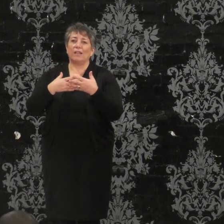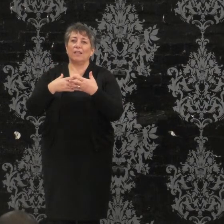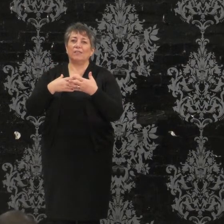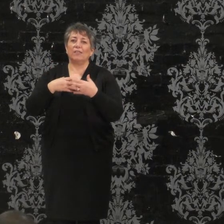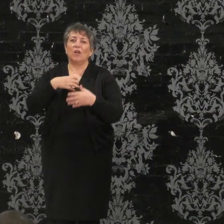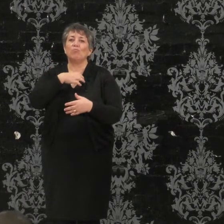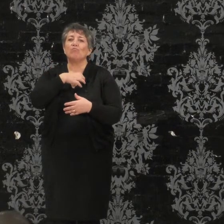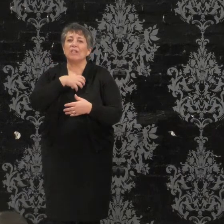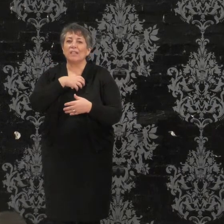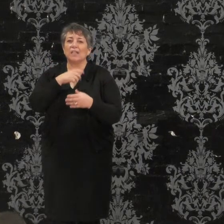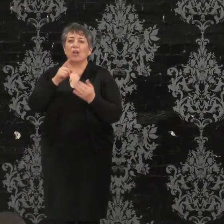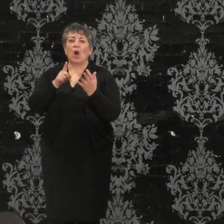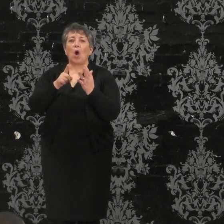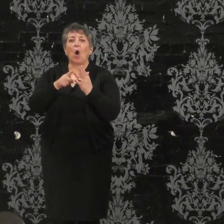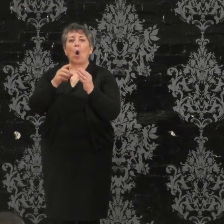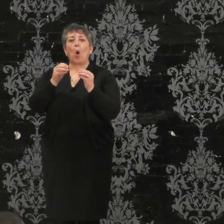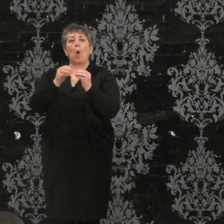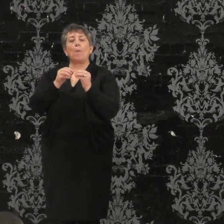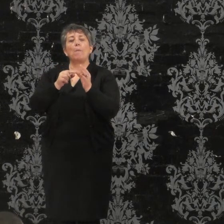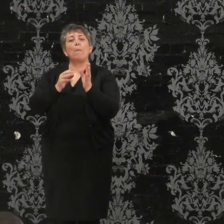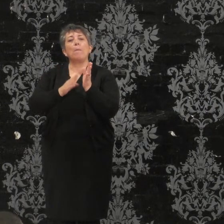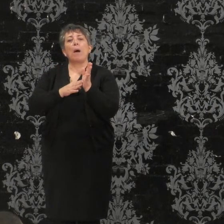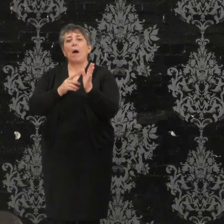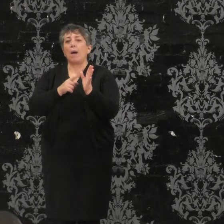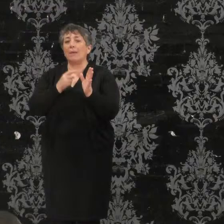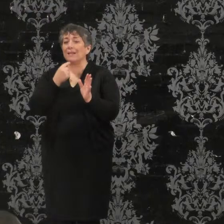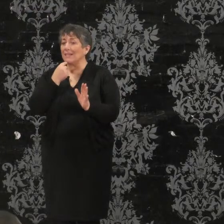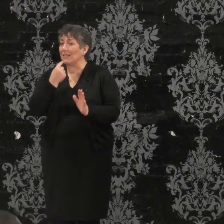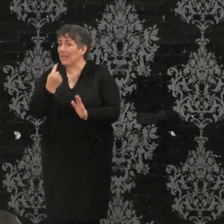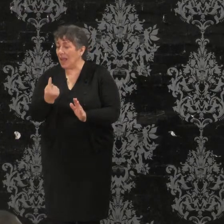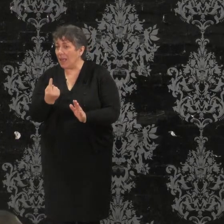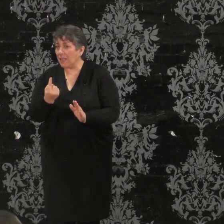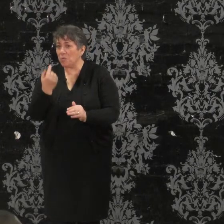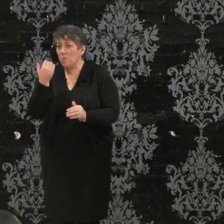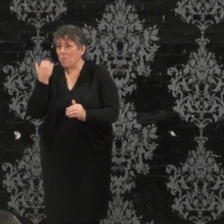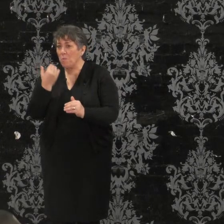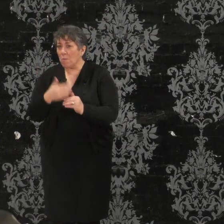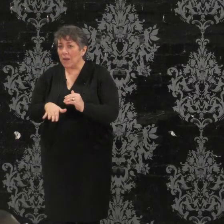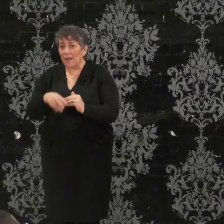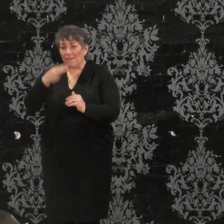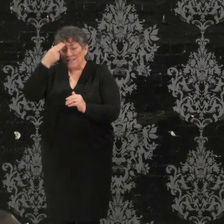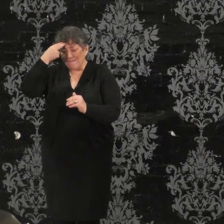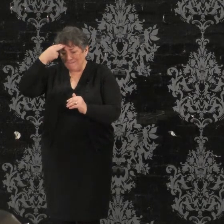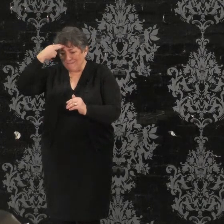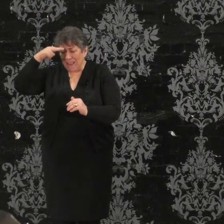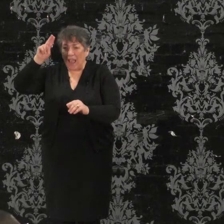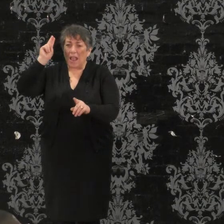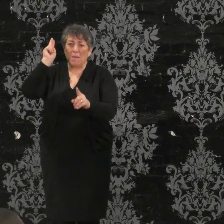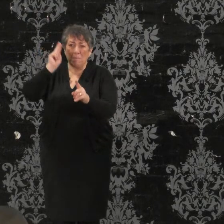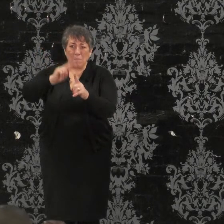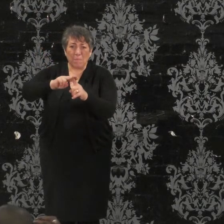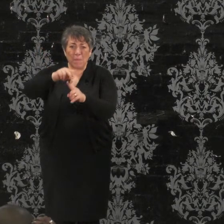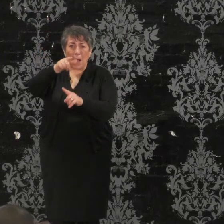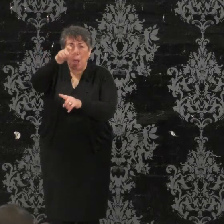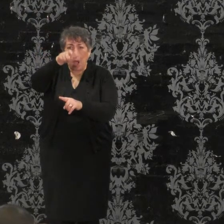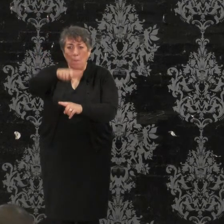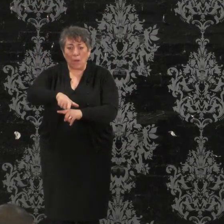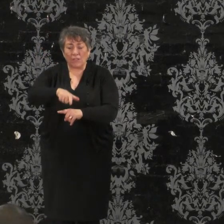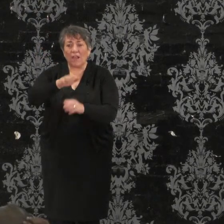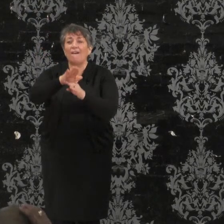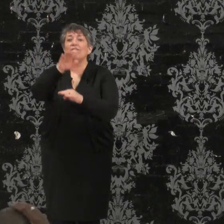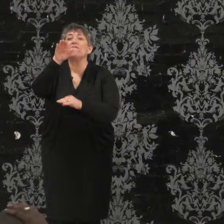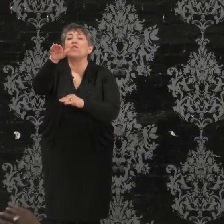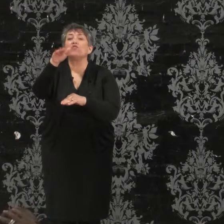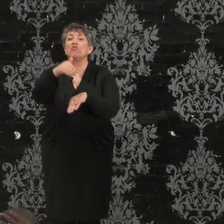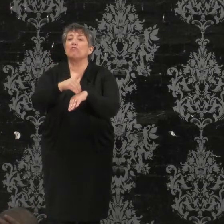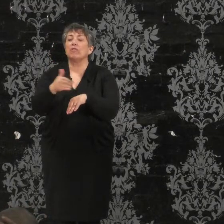future criminals, but reach out to them as future citizens. This is my approach in